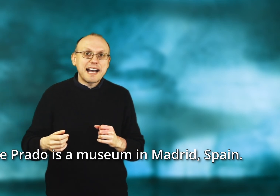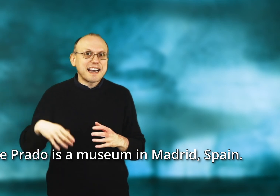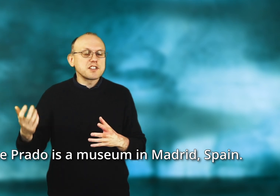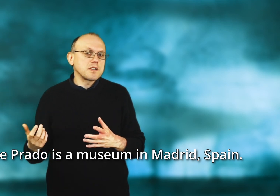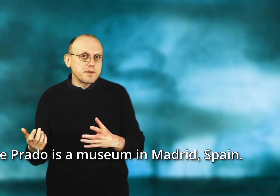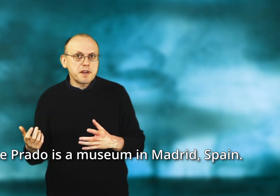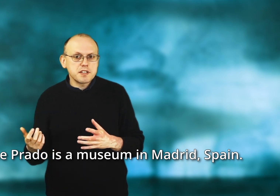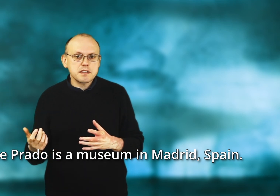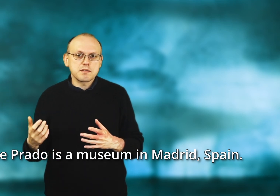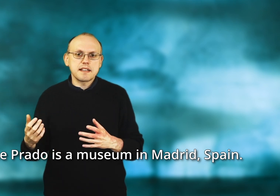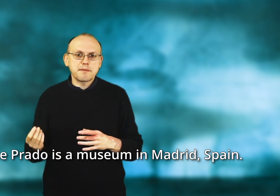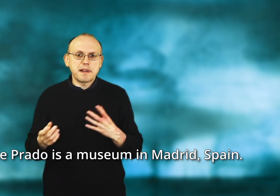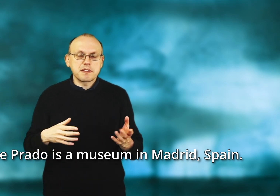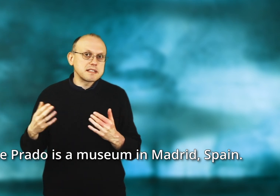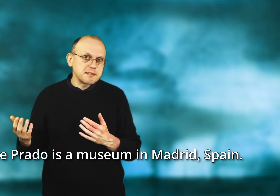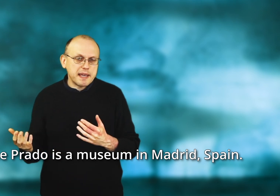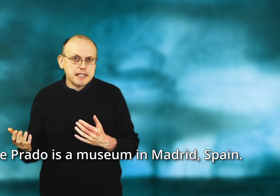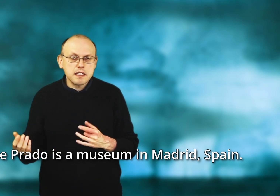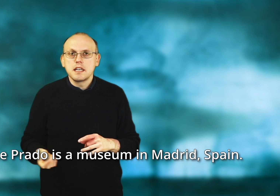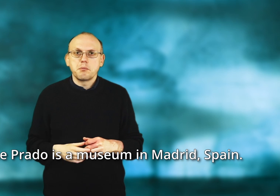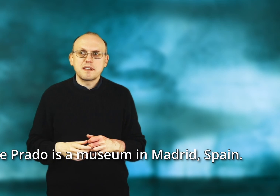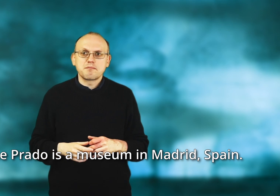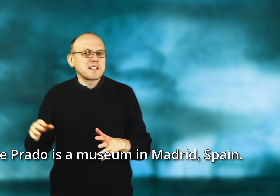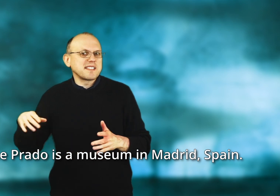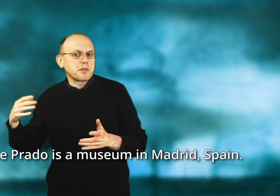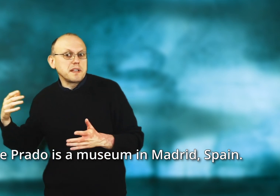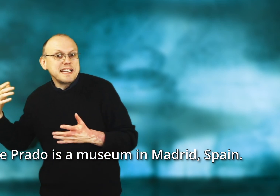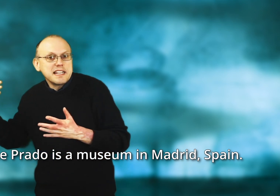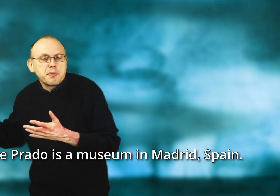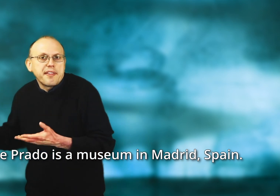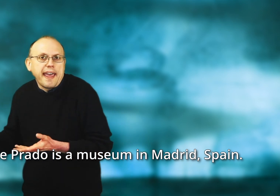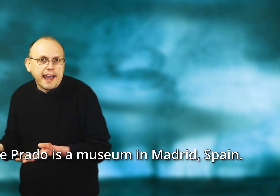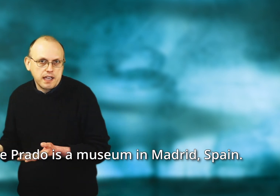additional information to say that Madrid is in Spain, but does not really need to be there.